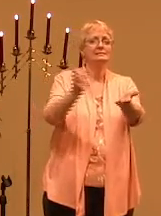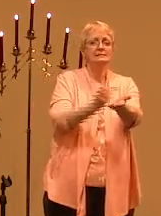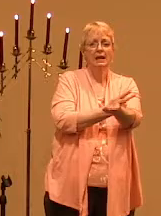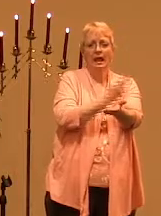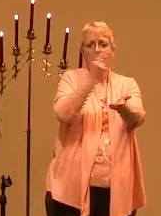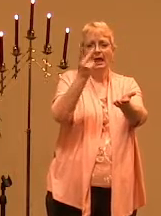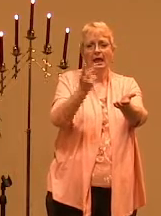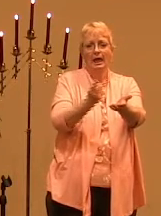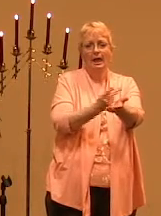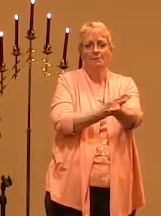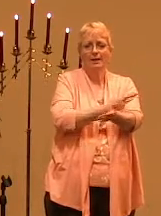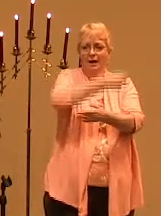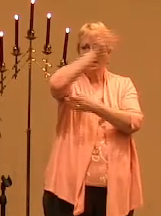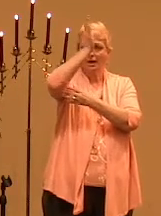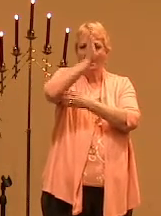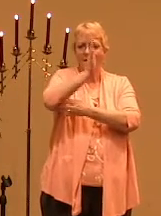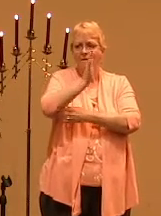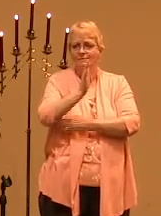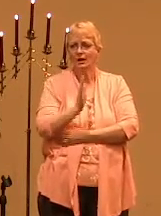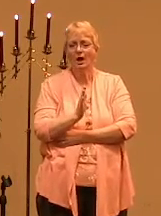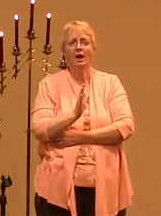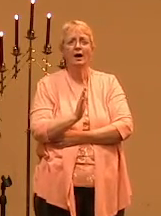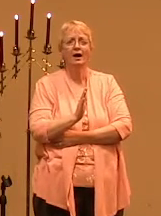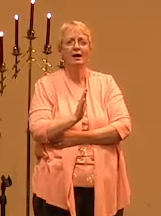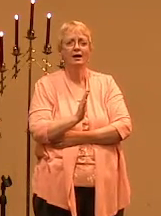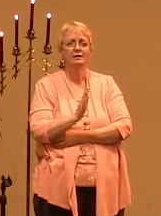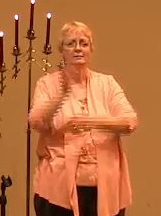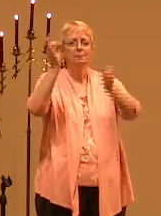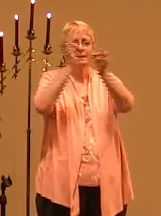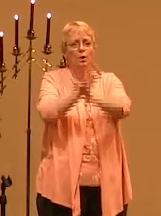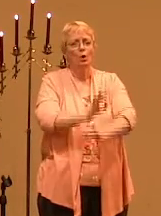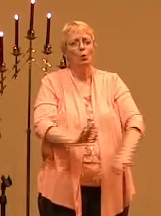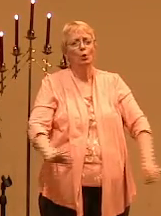Jesus, Lamb of God.